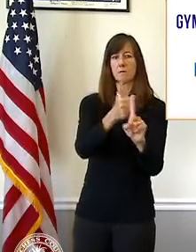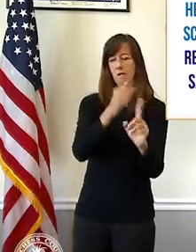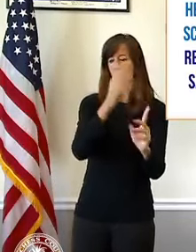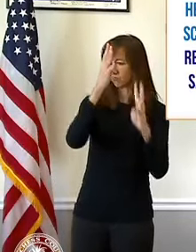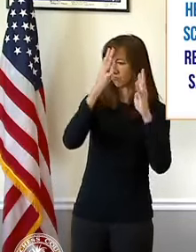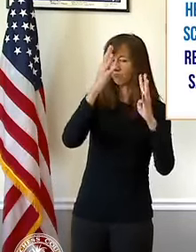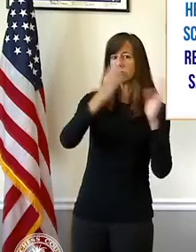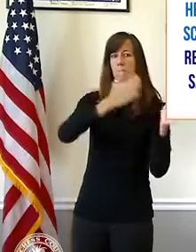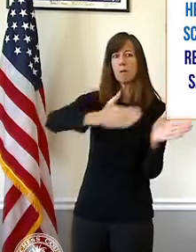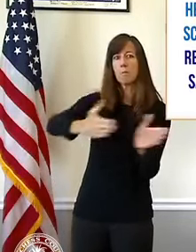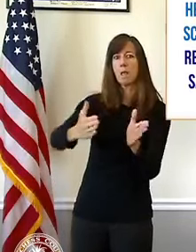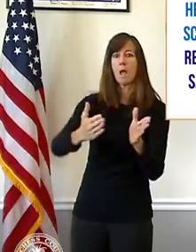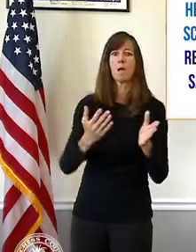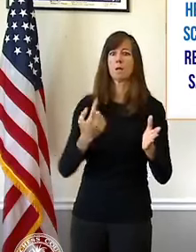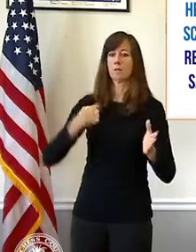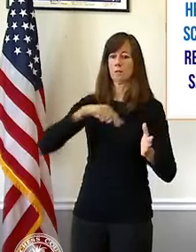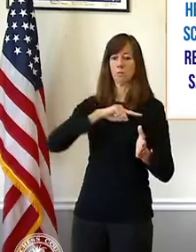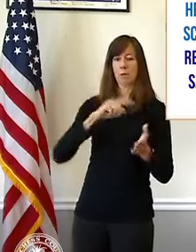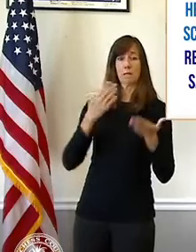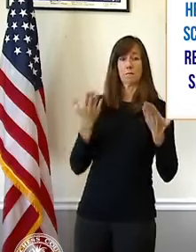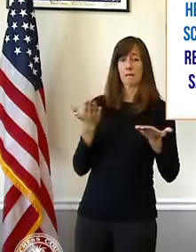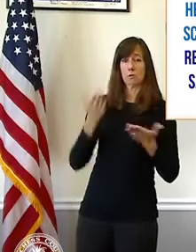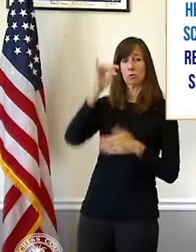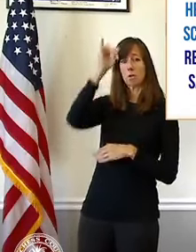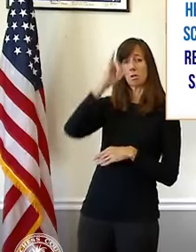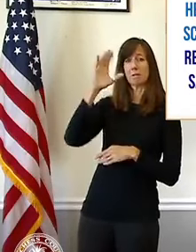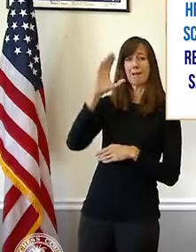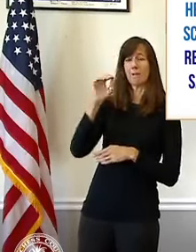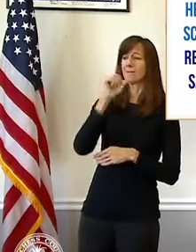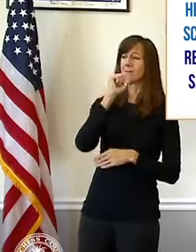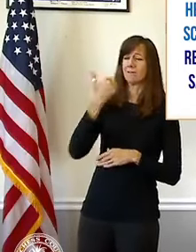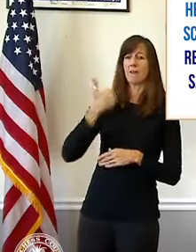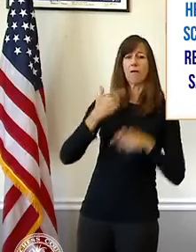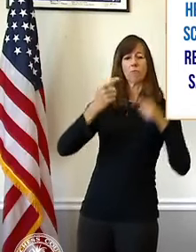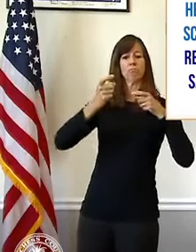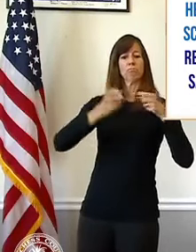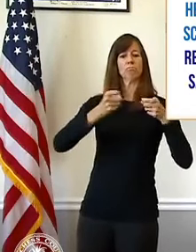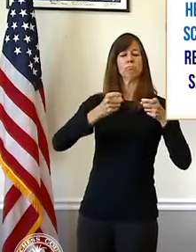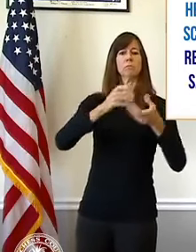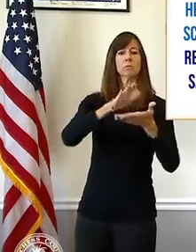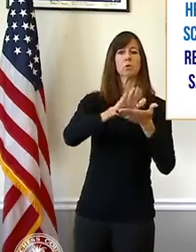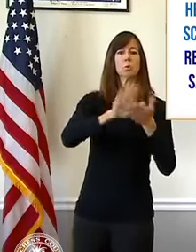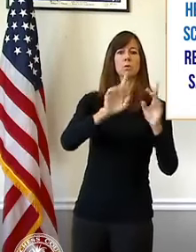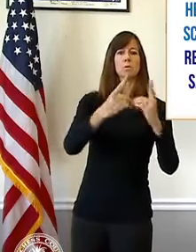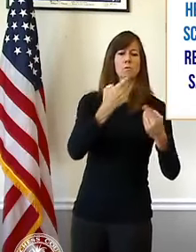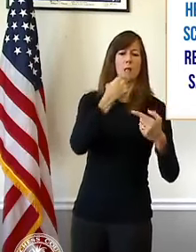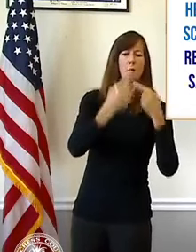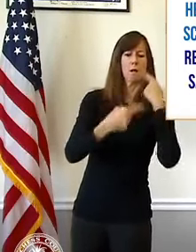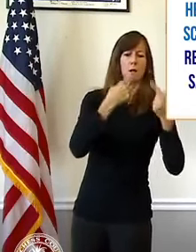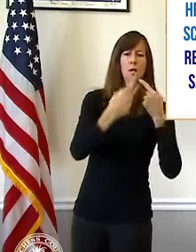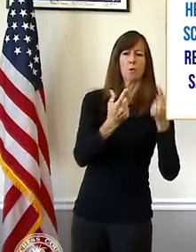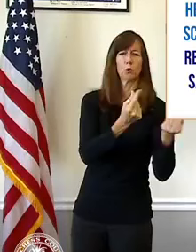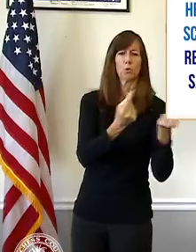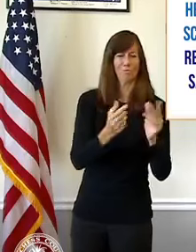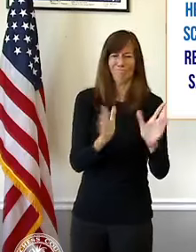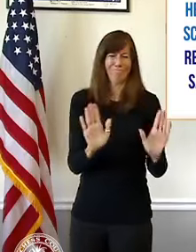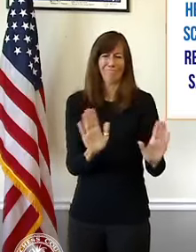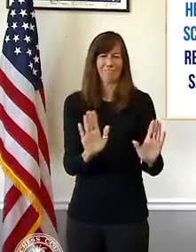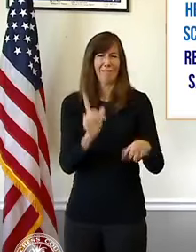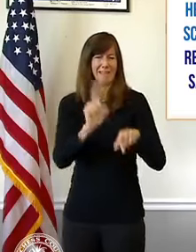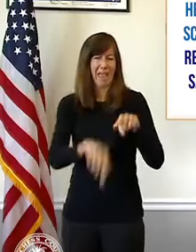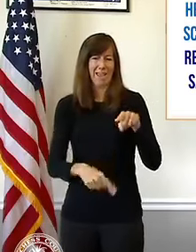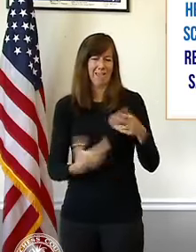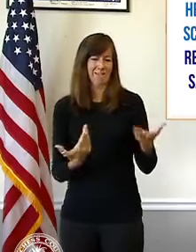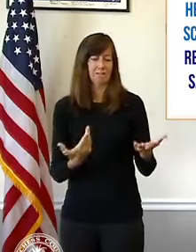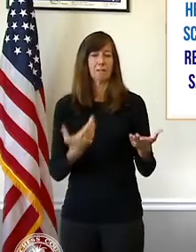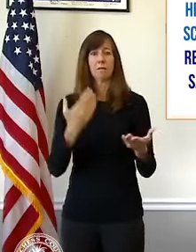and county government does not have direct oversight over school districts. We're providing what guidance we can. We have a rapid response team